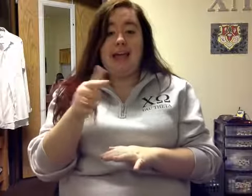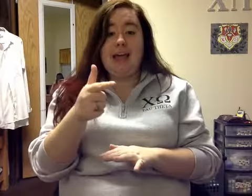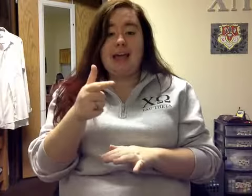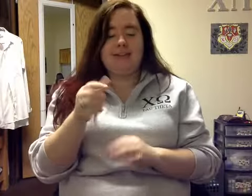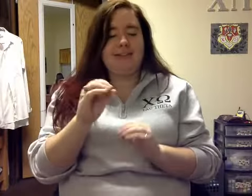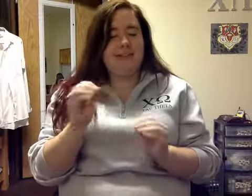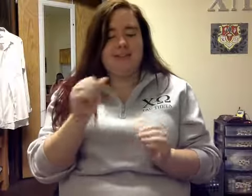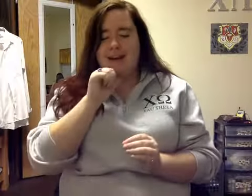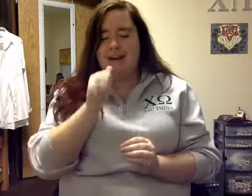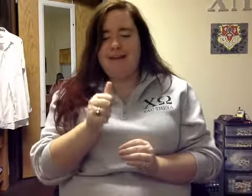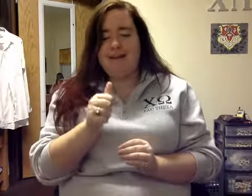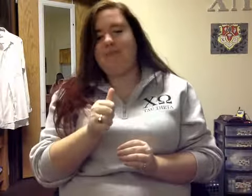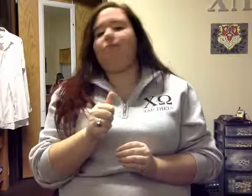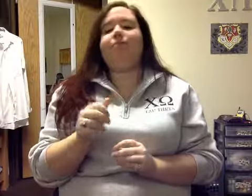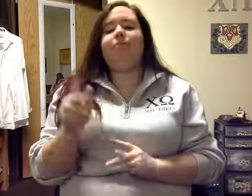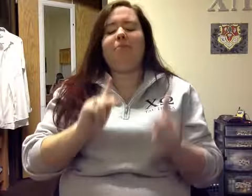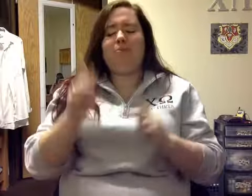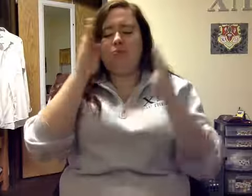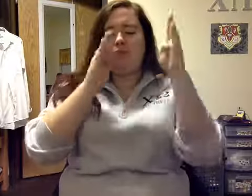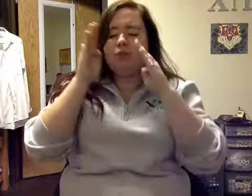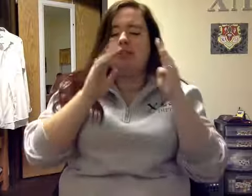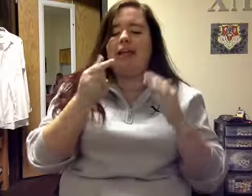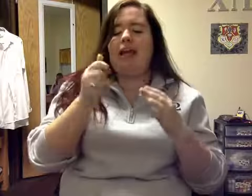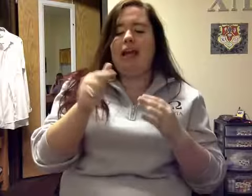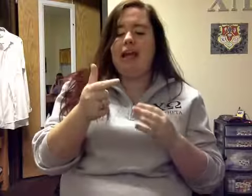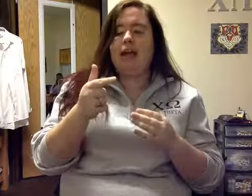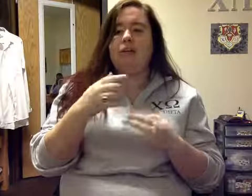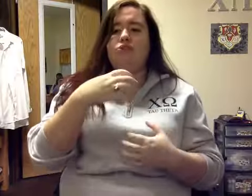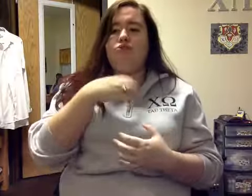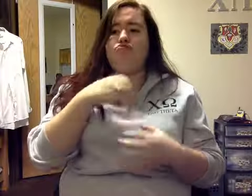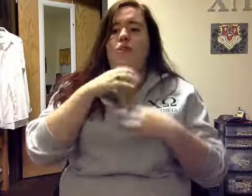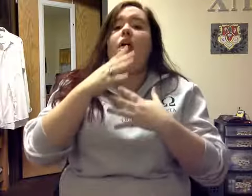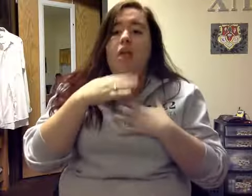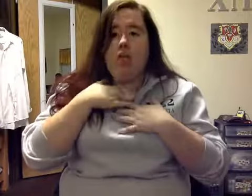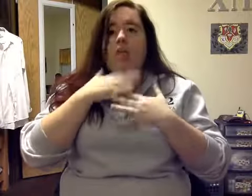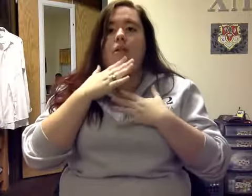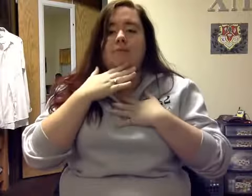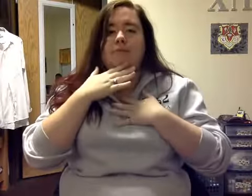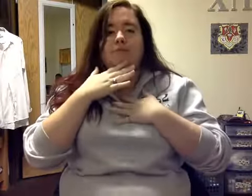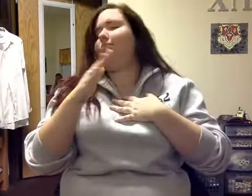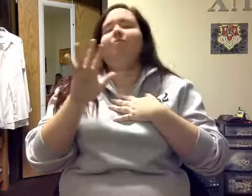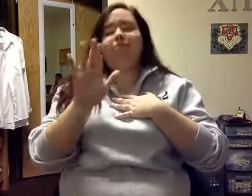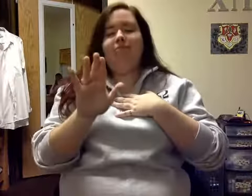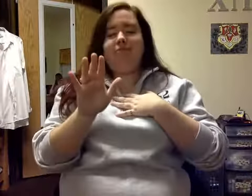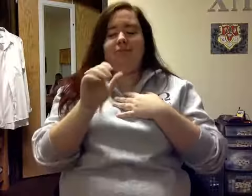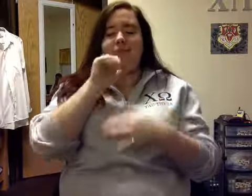are afraid they're going to choke or gag. This is actually very unusual. The scope the doctor uses is this small.